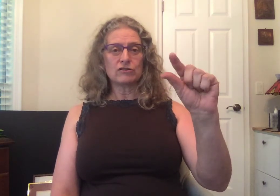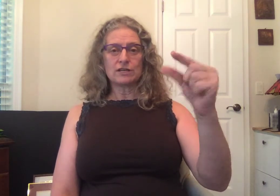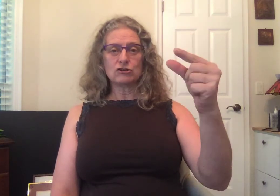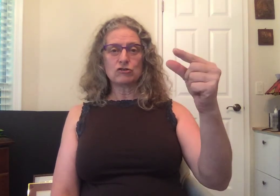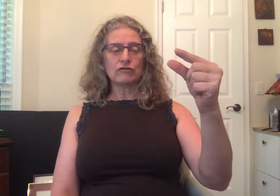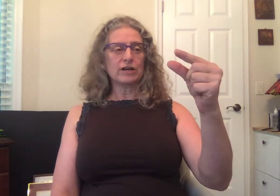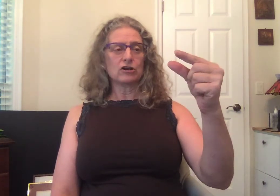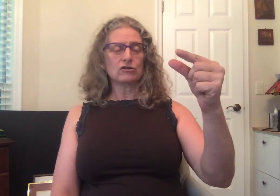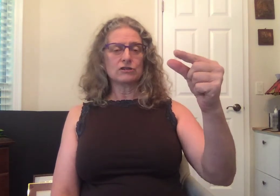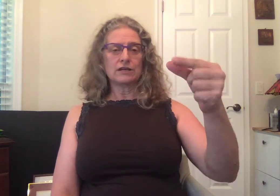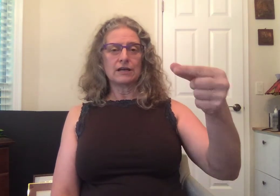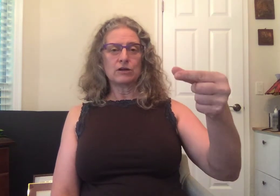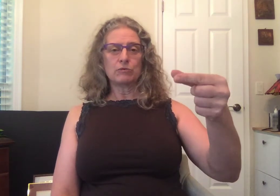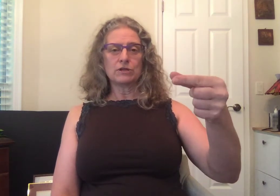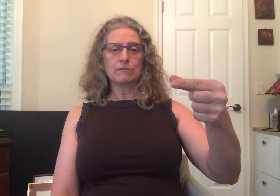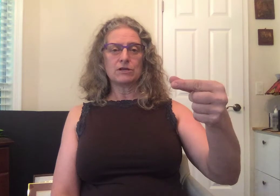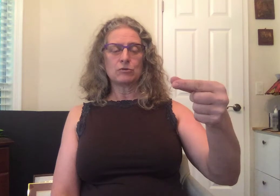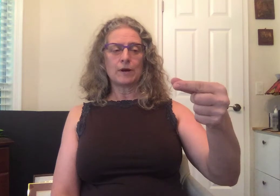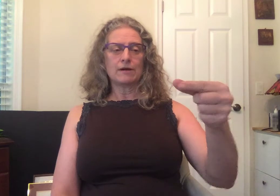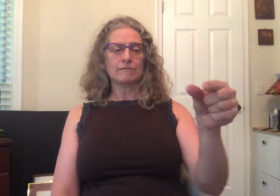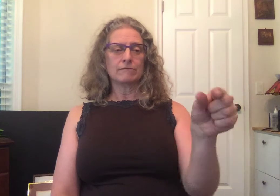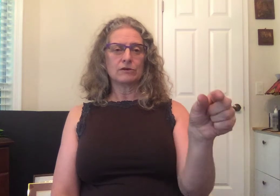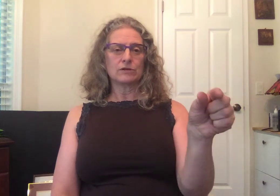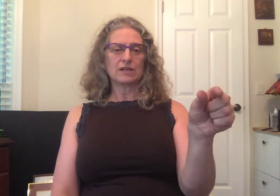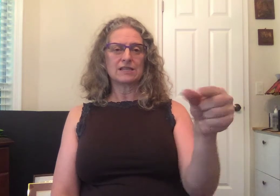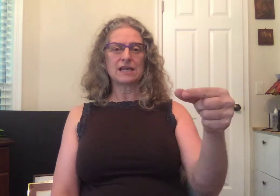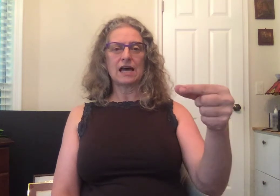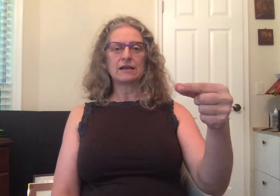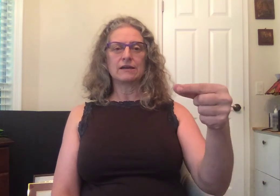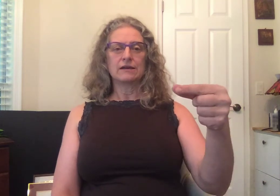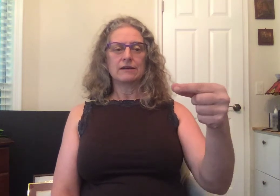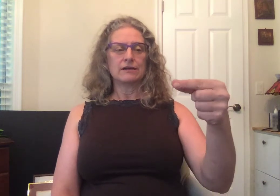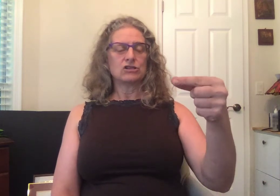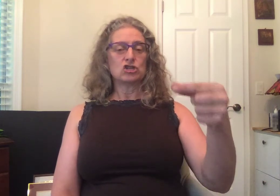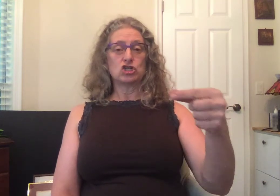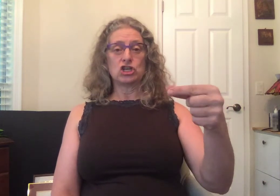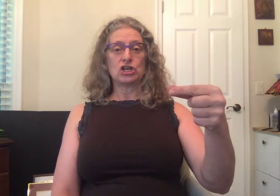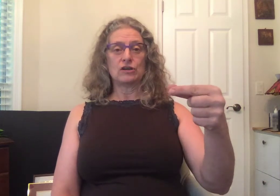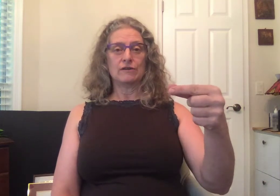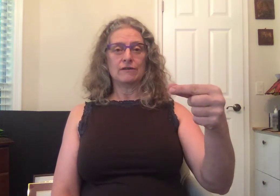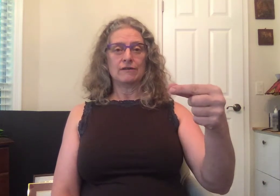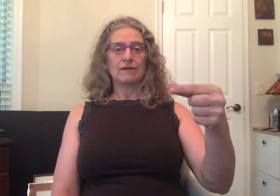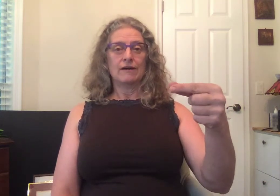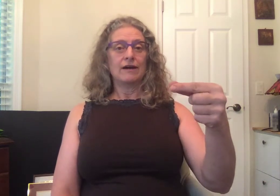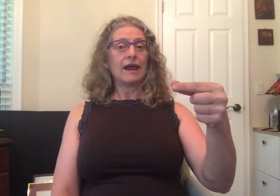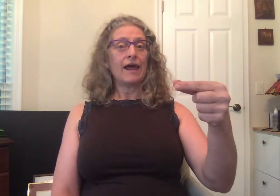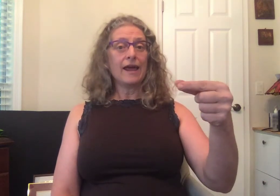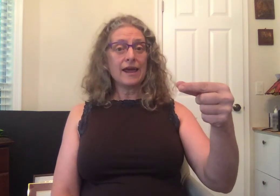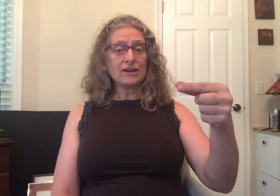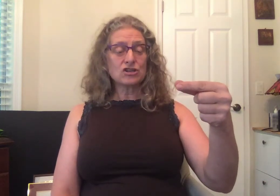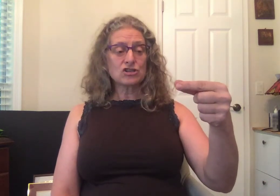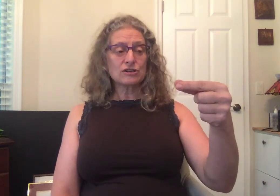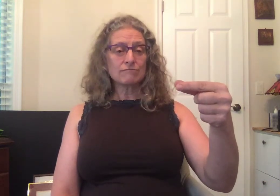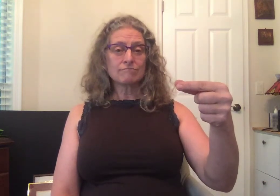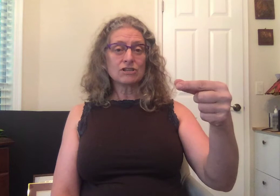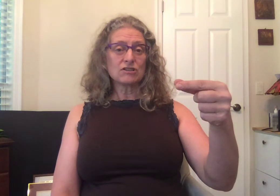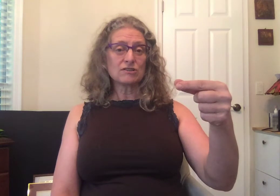these two fingers, and you put them this way. So it's on the side. It's a G. An H, it's one